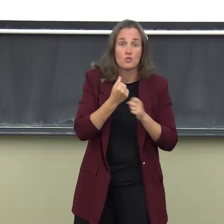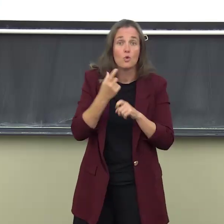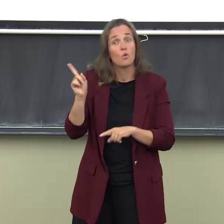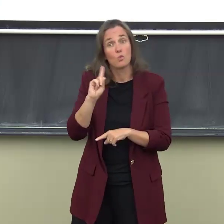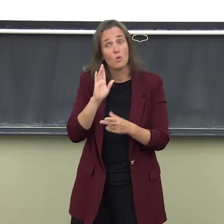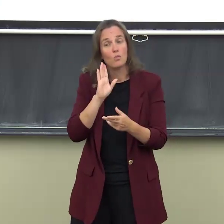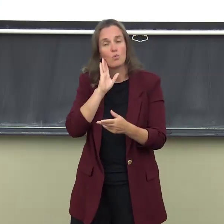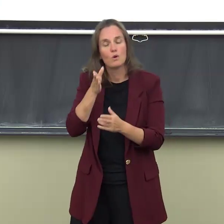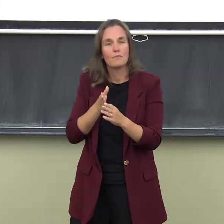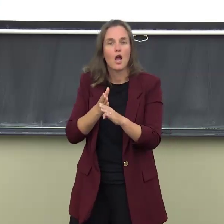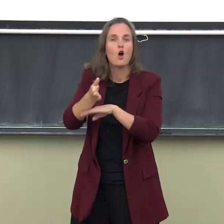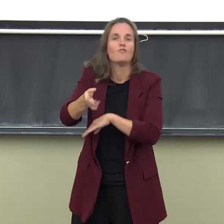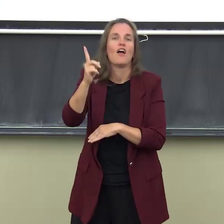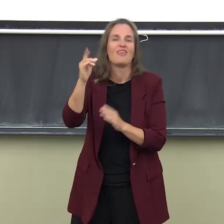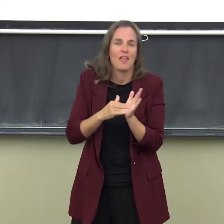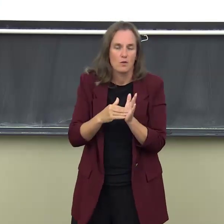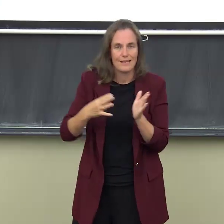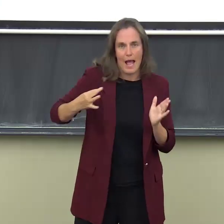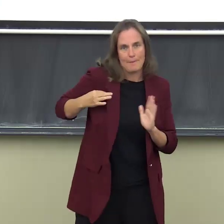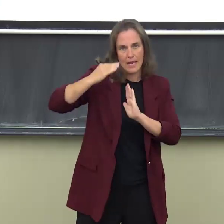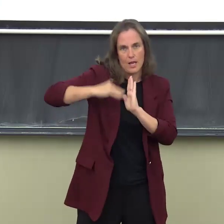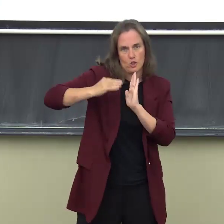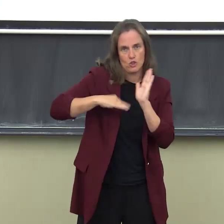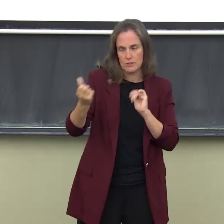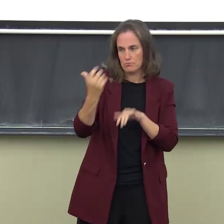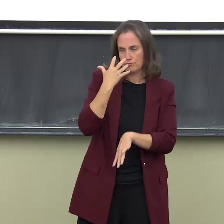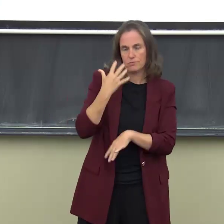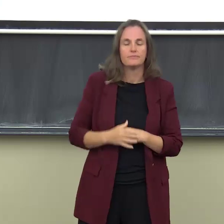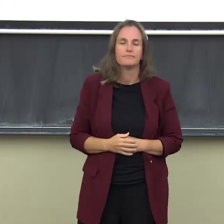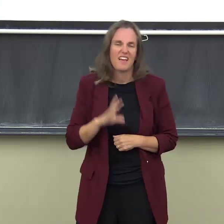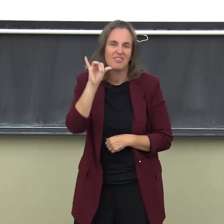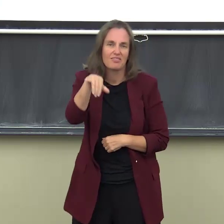over 1,000 applications, et cetera.